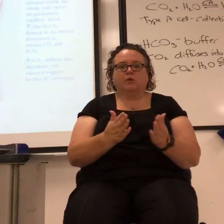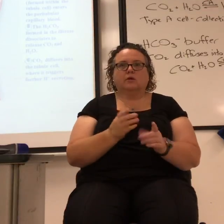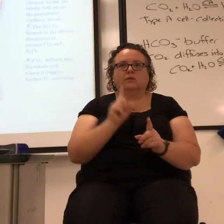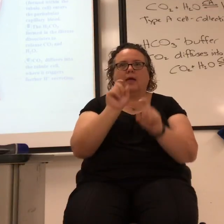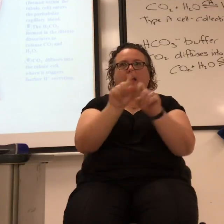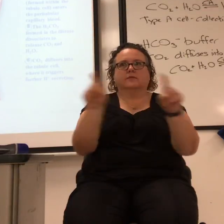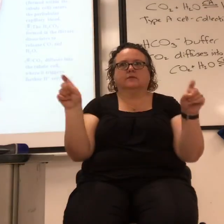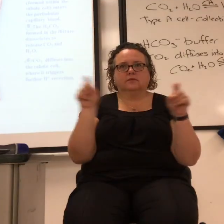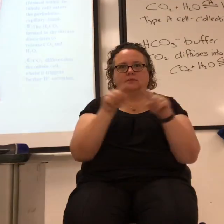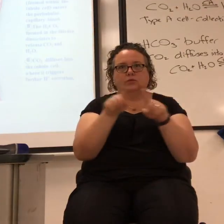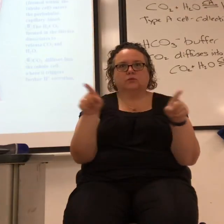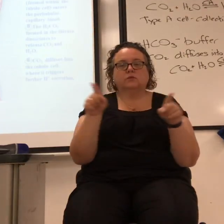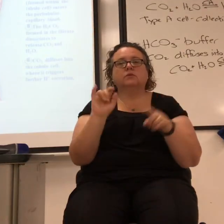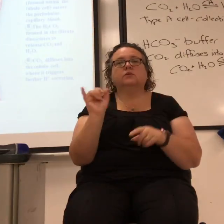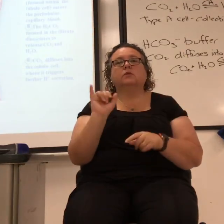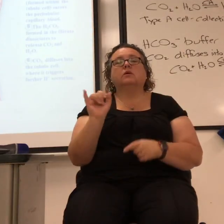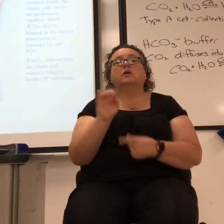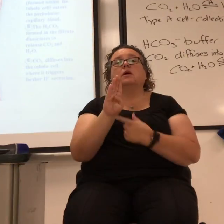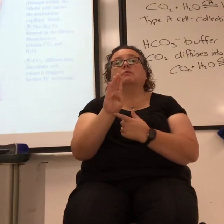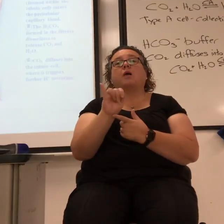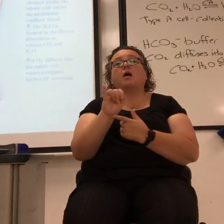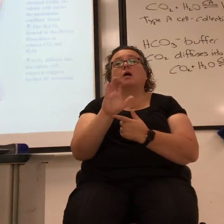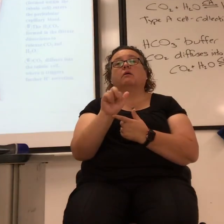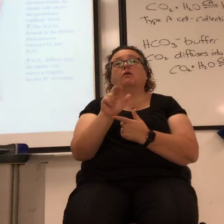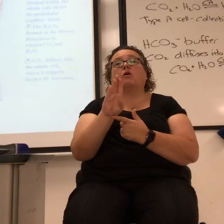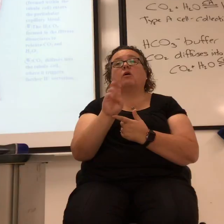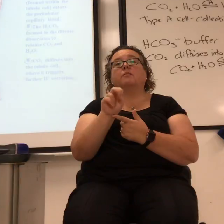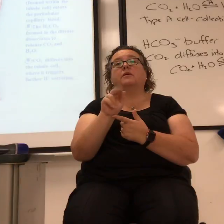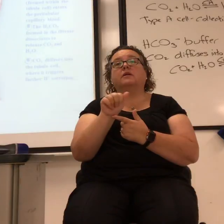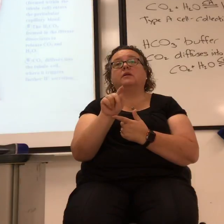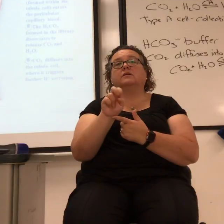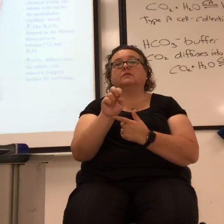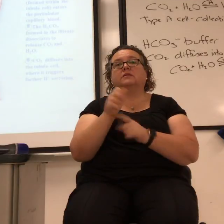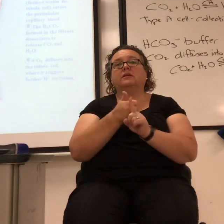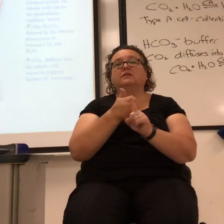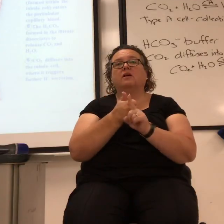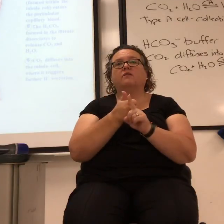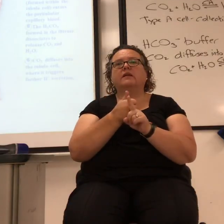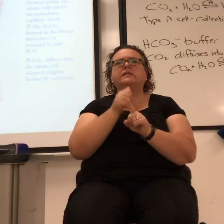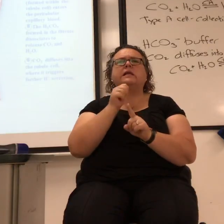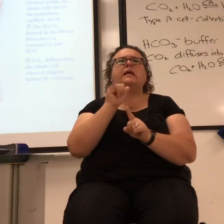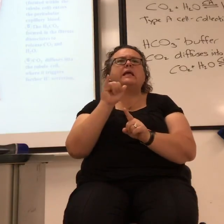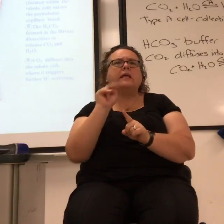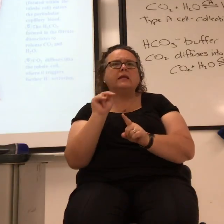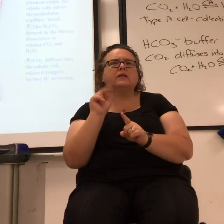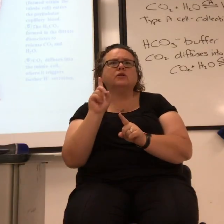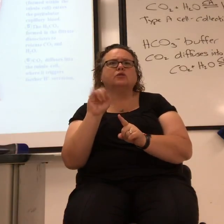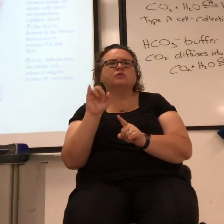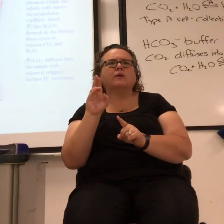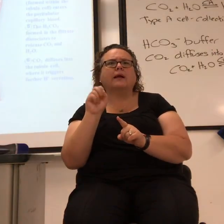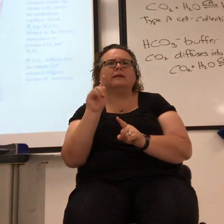that bicarbonate is indirectly reabsorbed. Let me write that